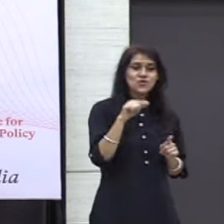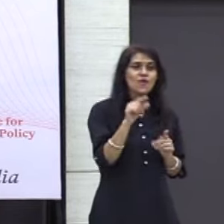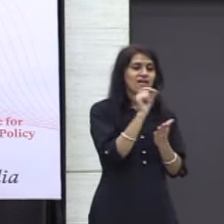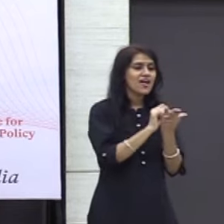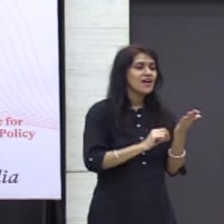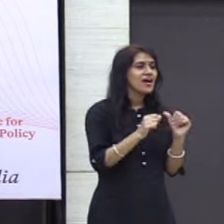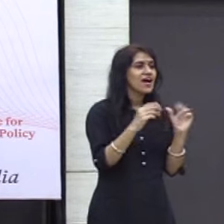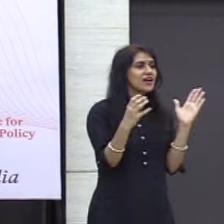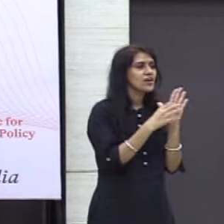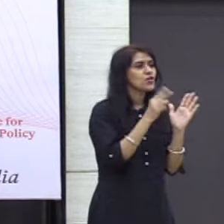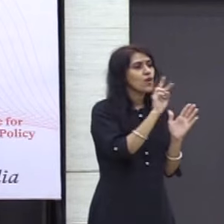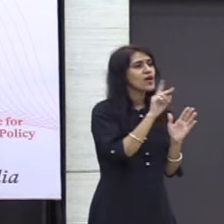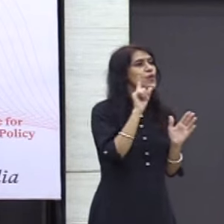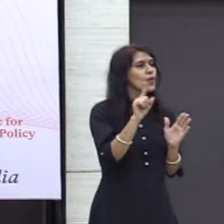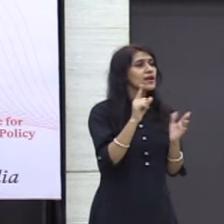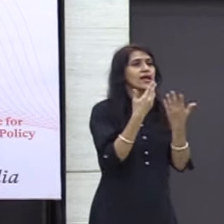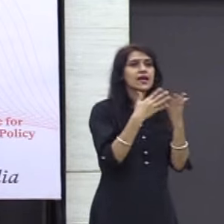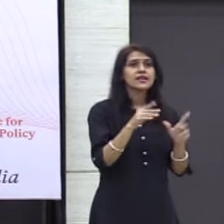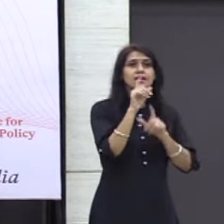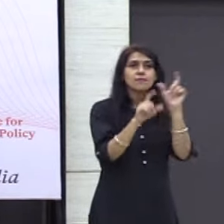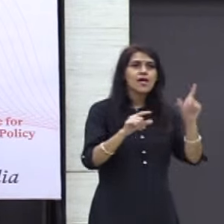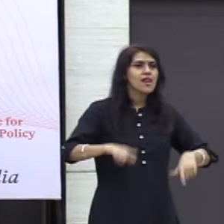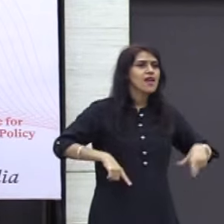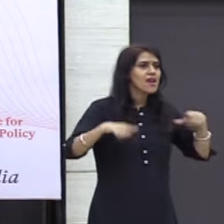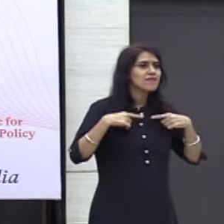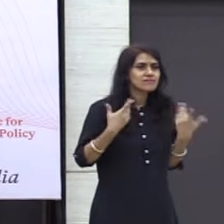Article 21, no person can be deprived of his life